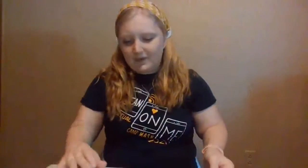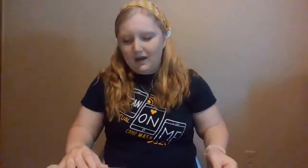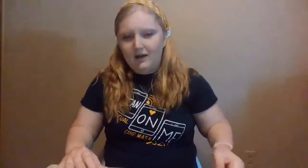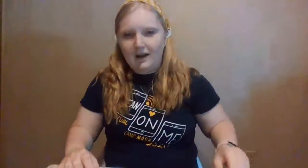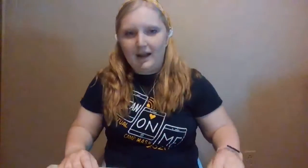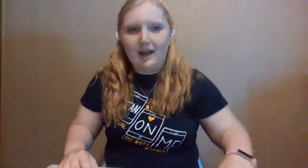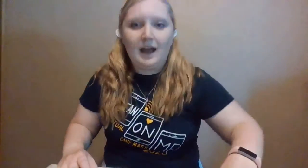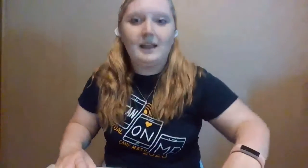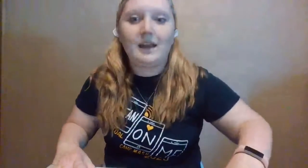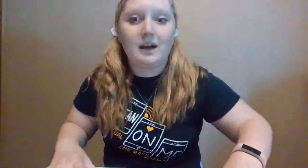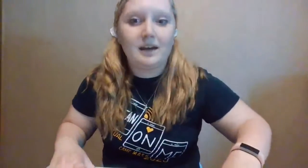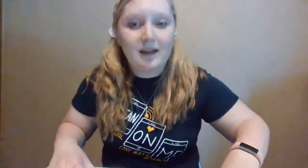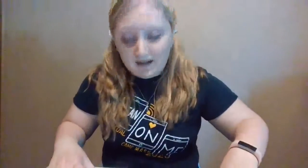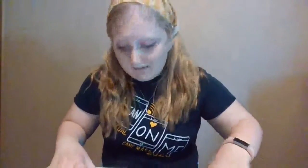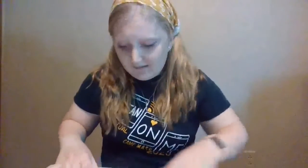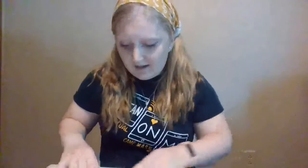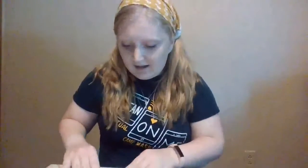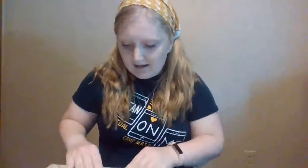All right, and then our next sign